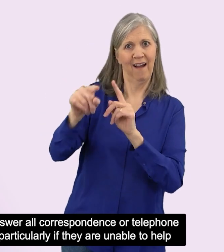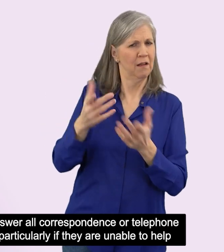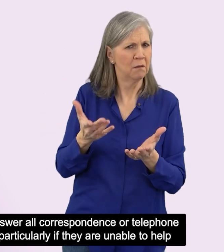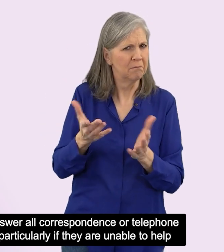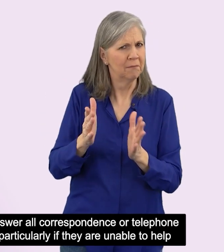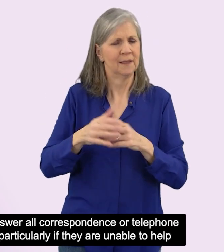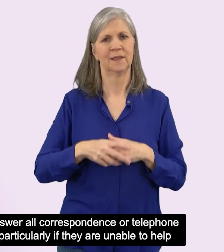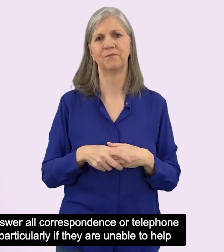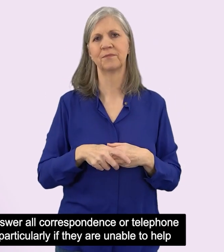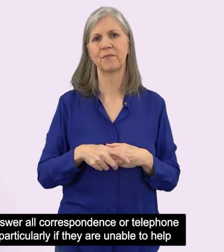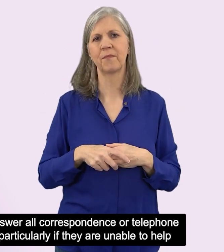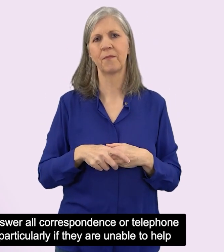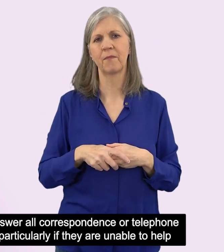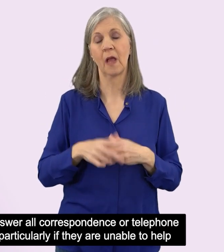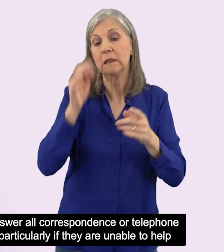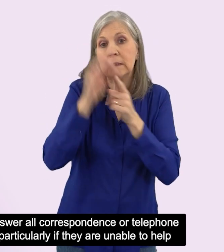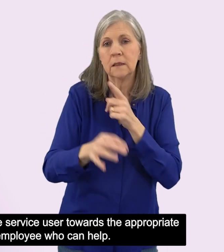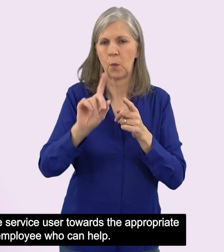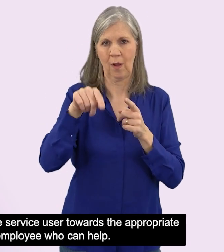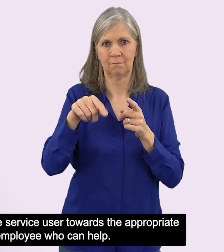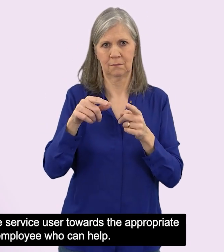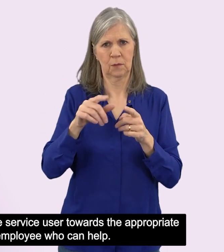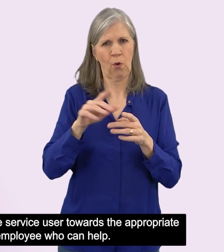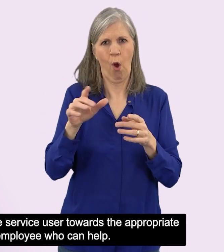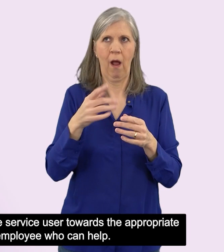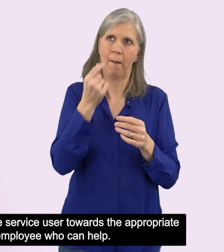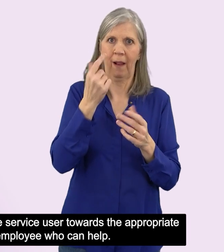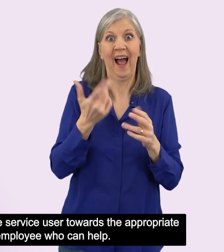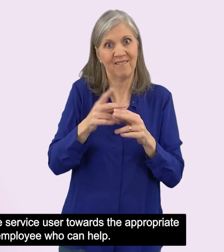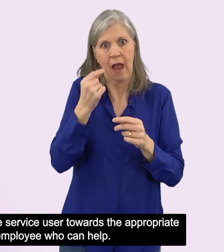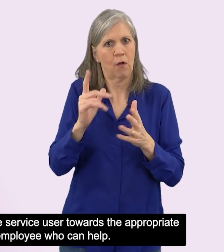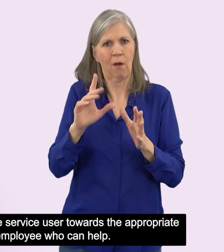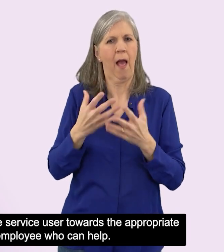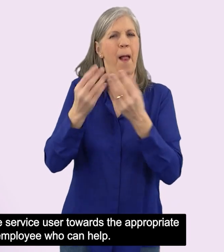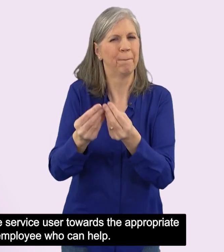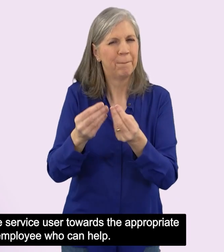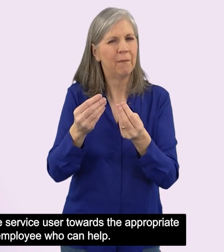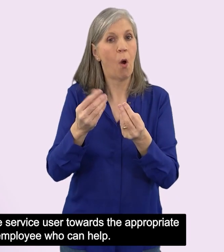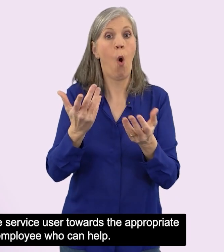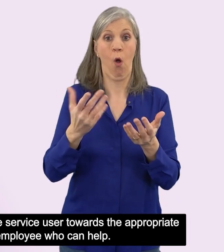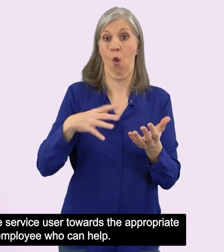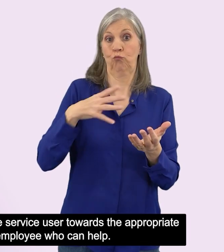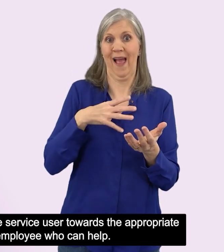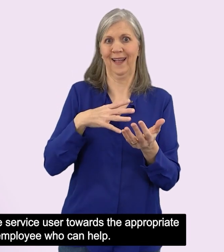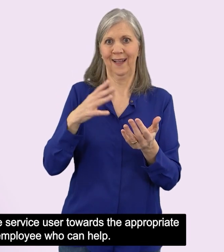particularly if they are unable to help or have already directed the service user towards the appropriate public body employee who can help.